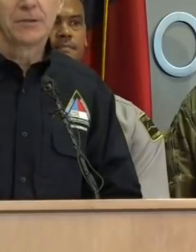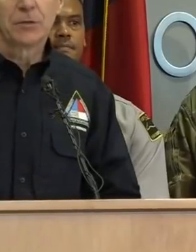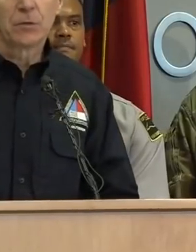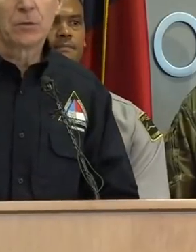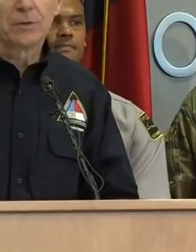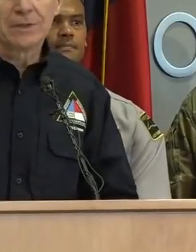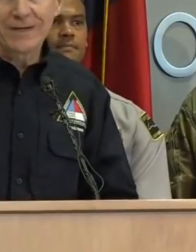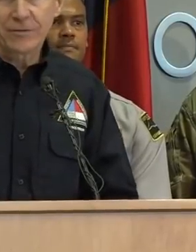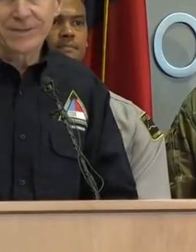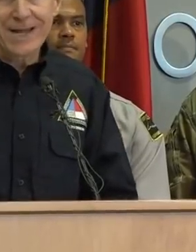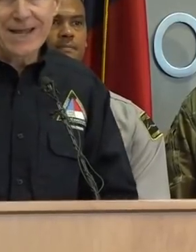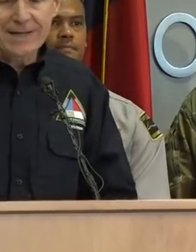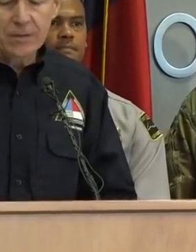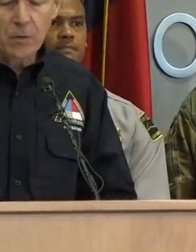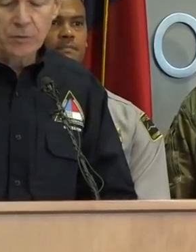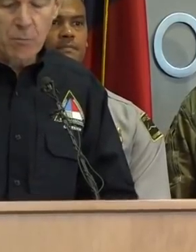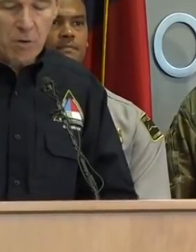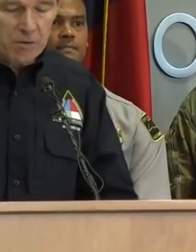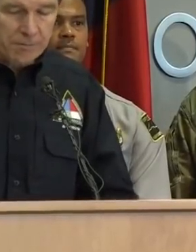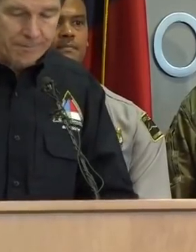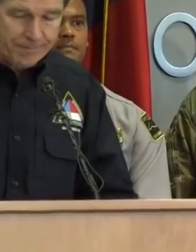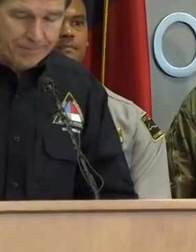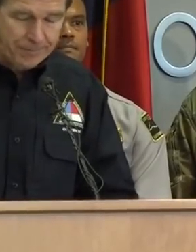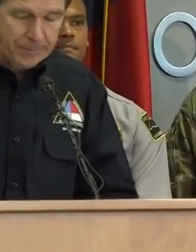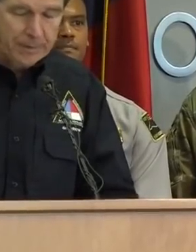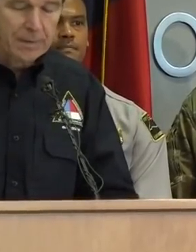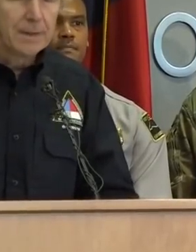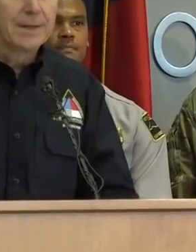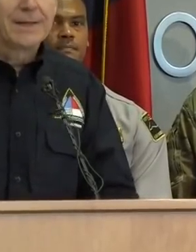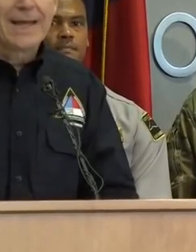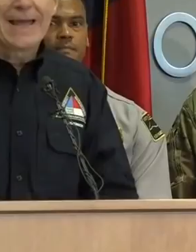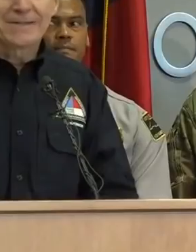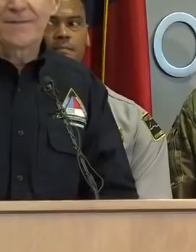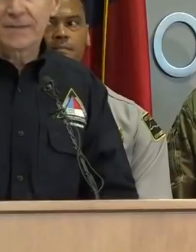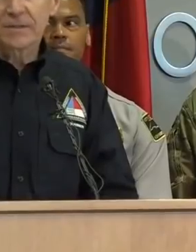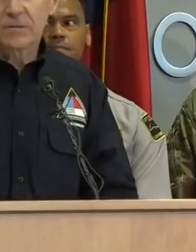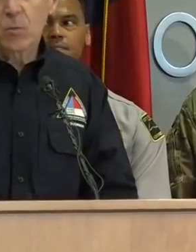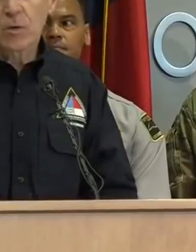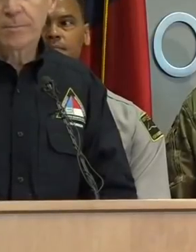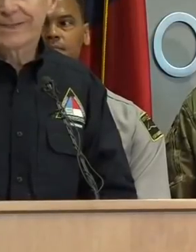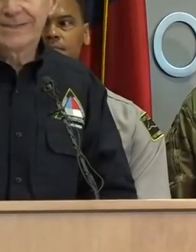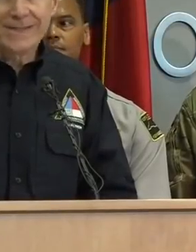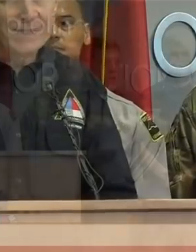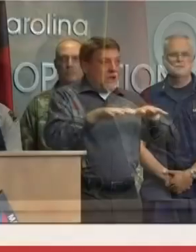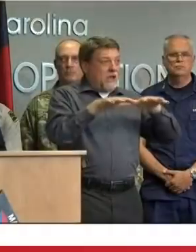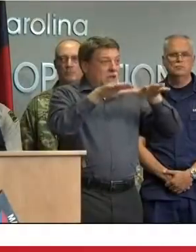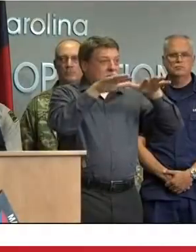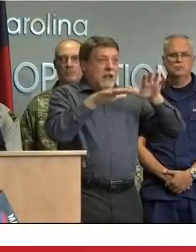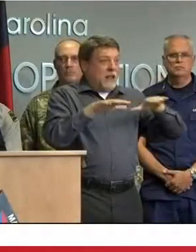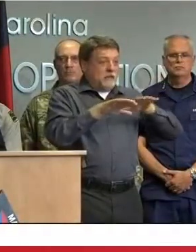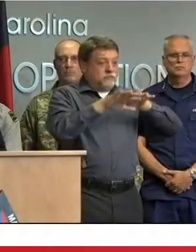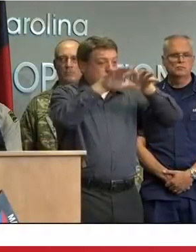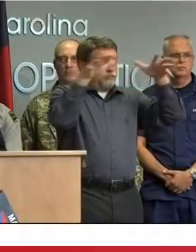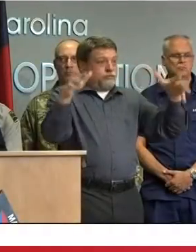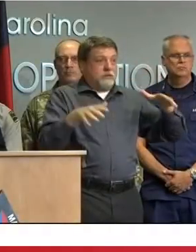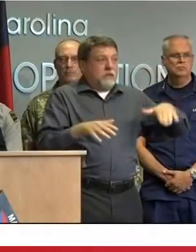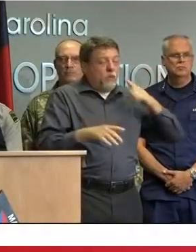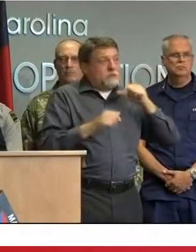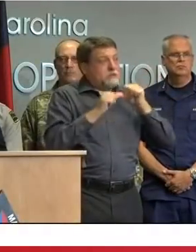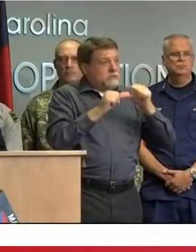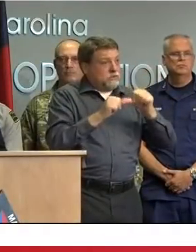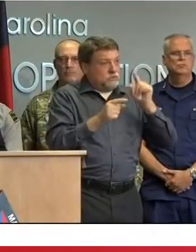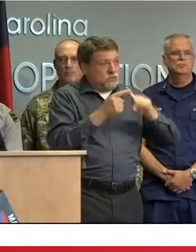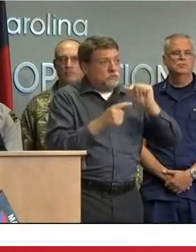until later today or tomorrow as this storm continues to churn through North